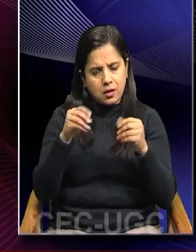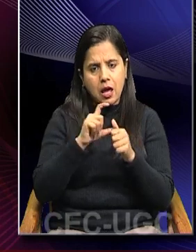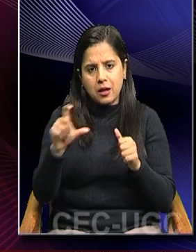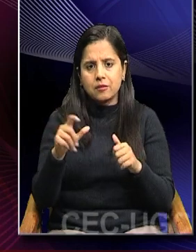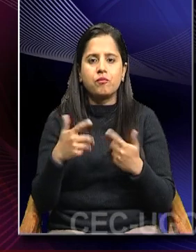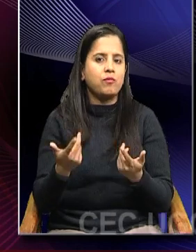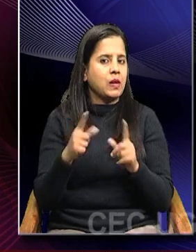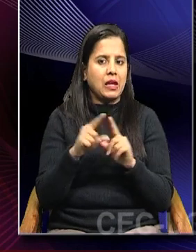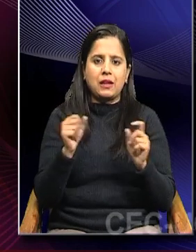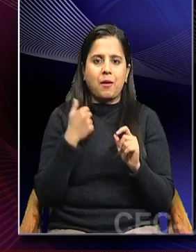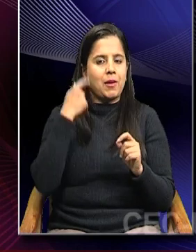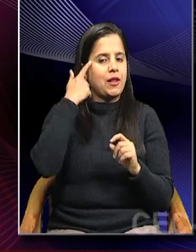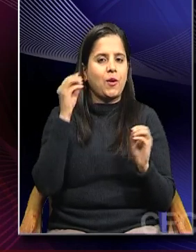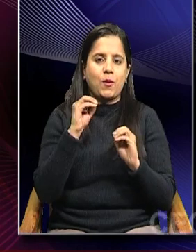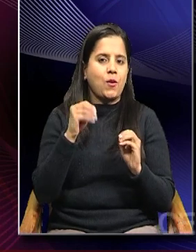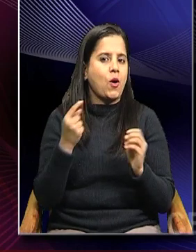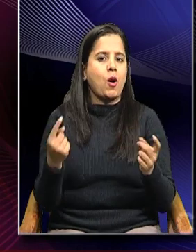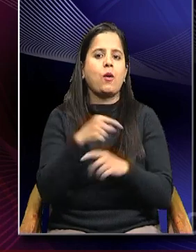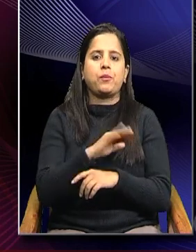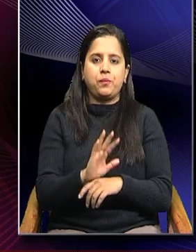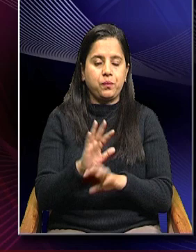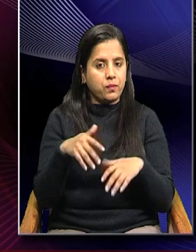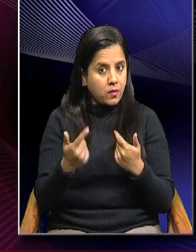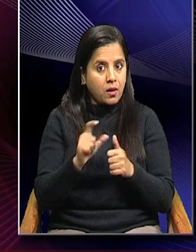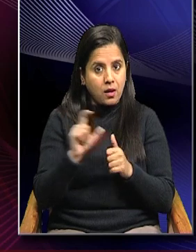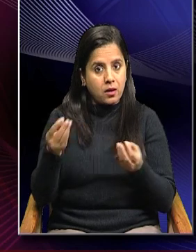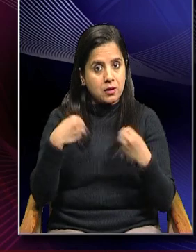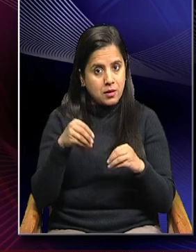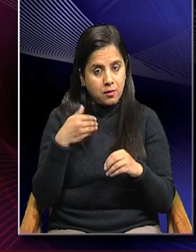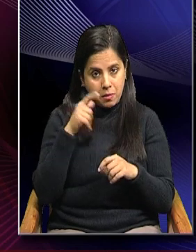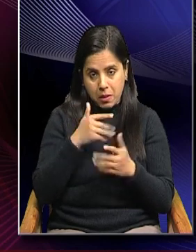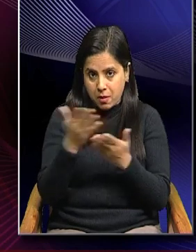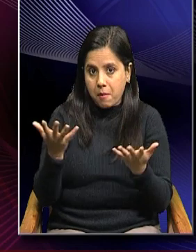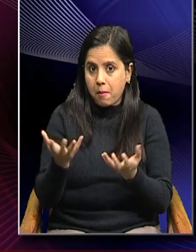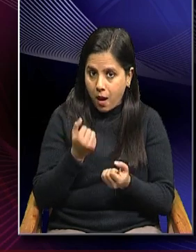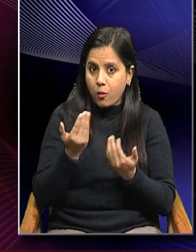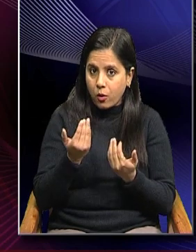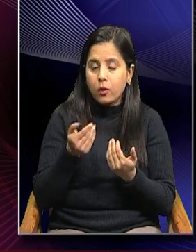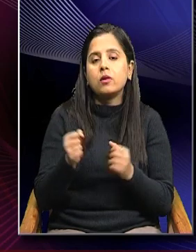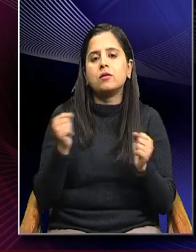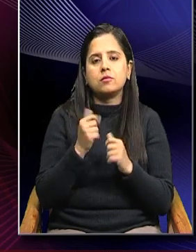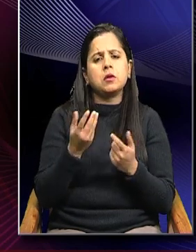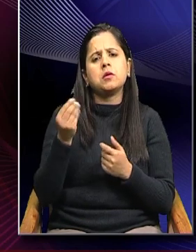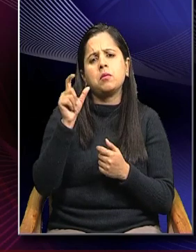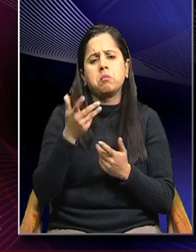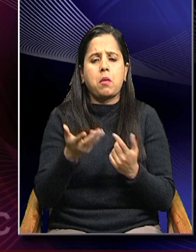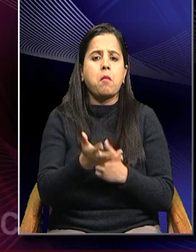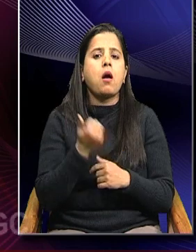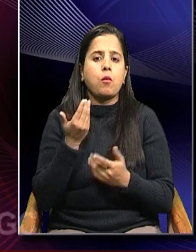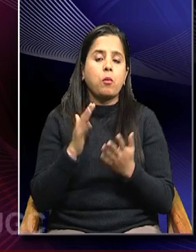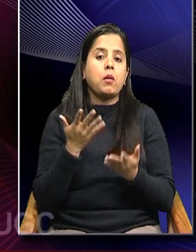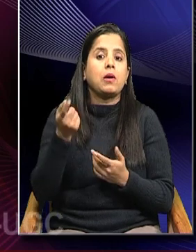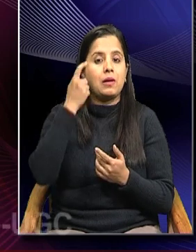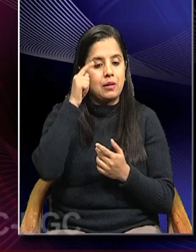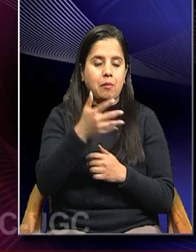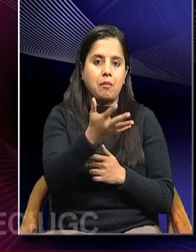of December, I cannot think of selling out air conditioners to my customers. There can be some customers who may think of